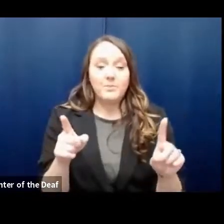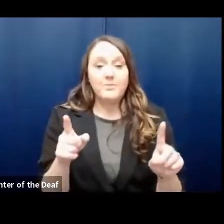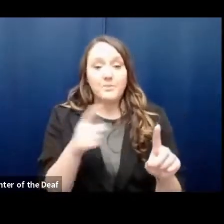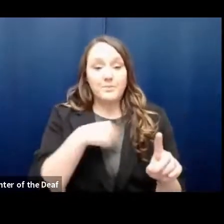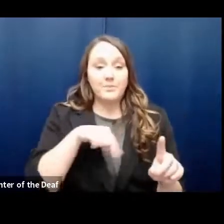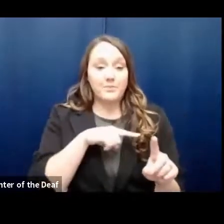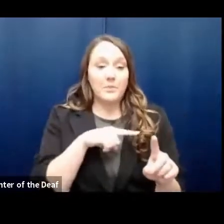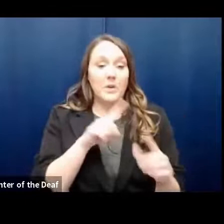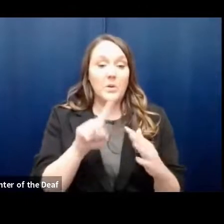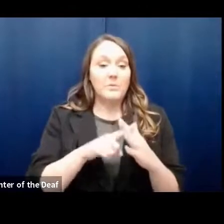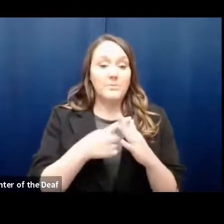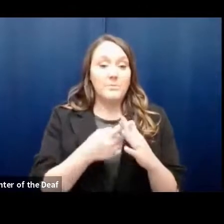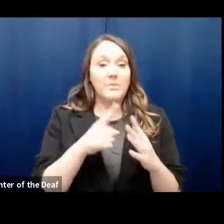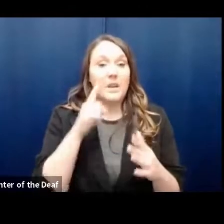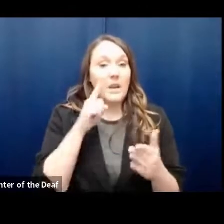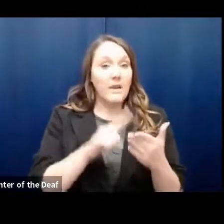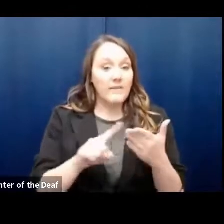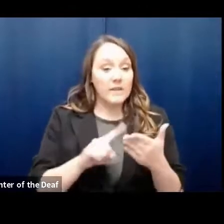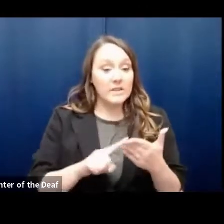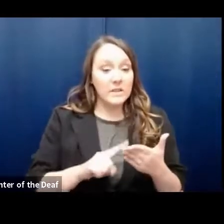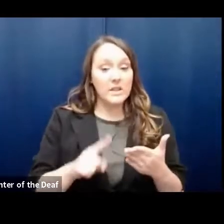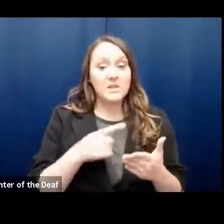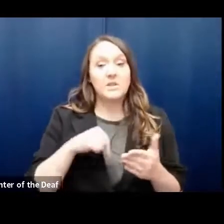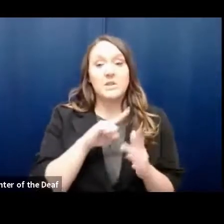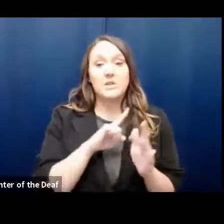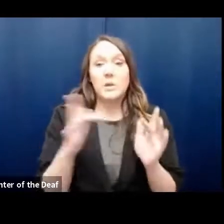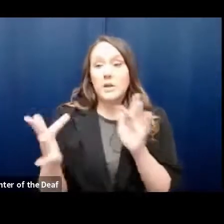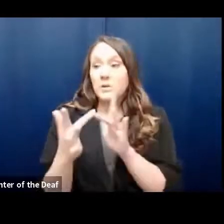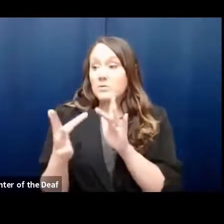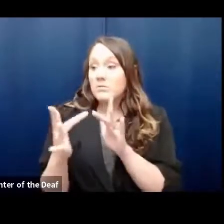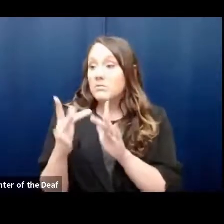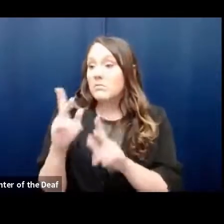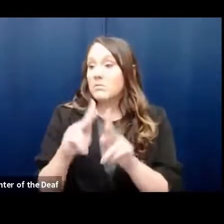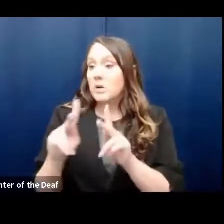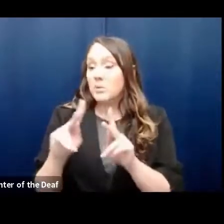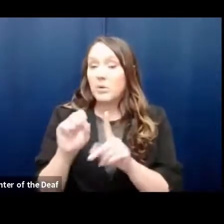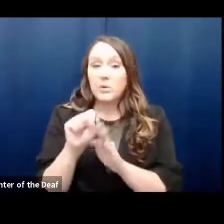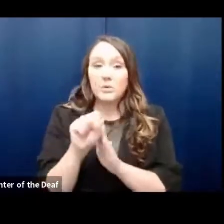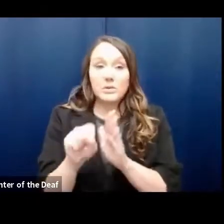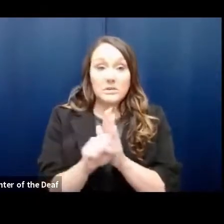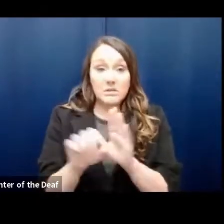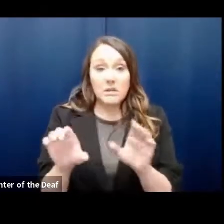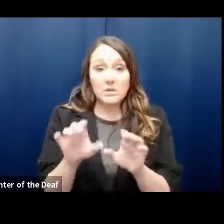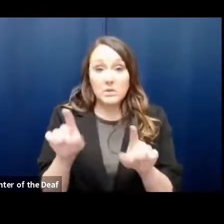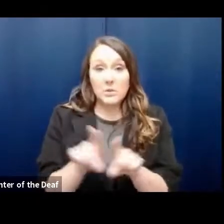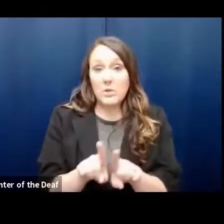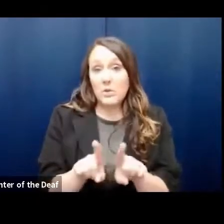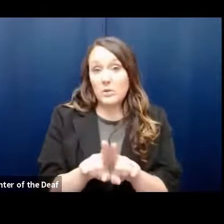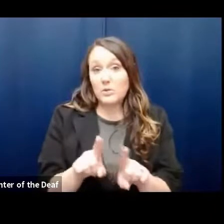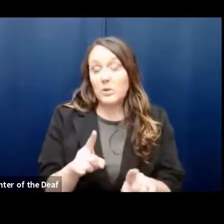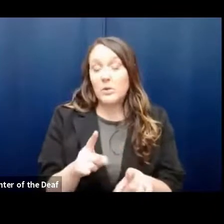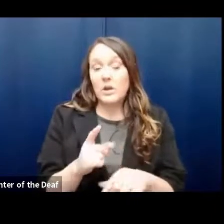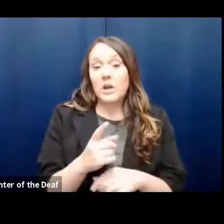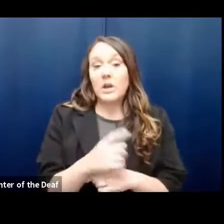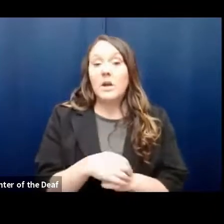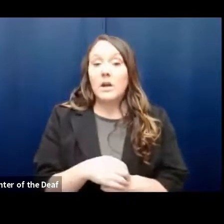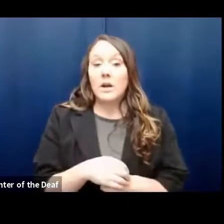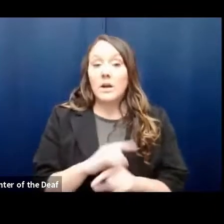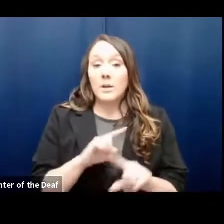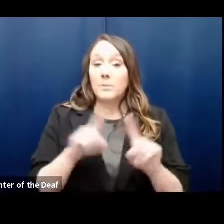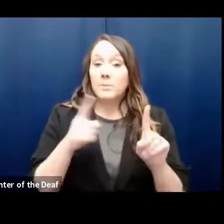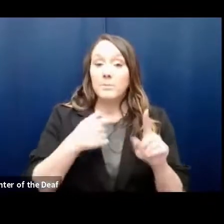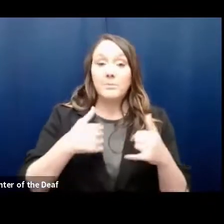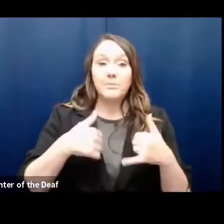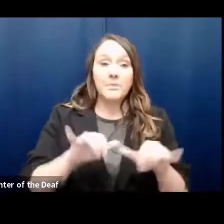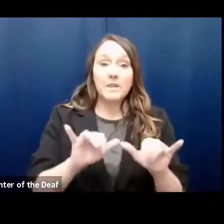We're initiating the investigations. We're reaching out to folks. The state's doing that as well for us at this point. But we